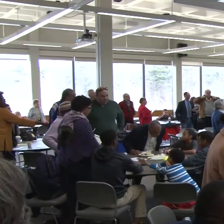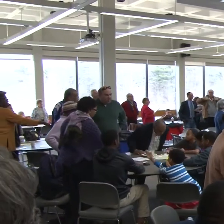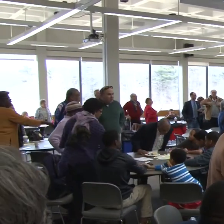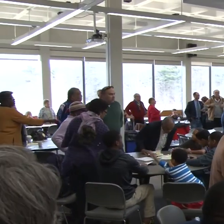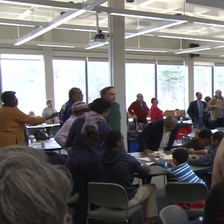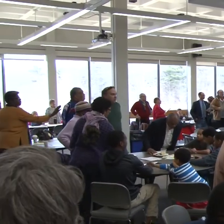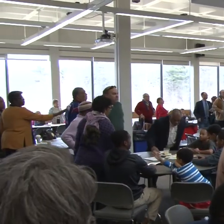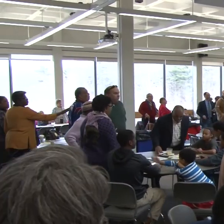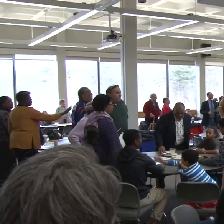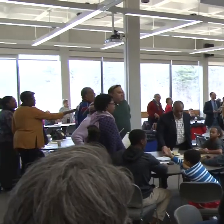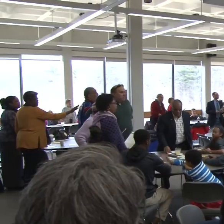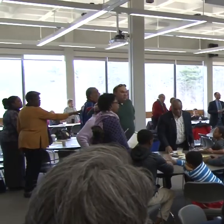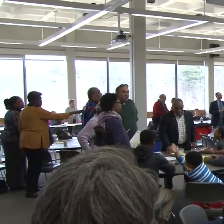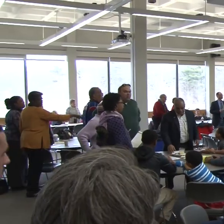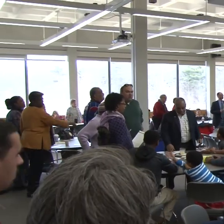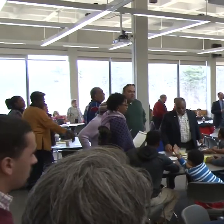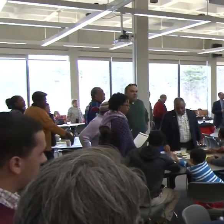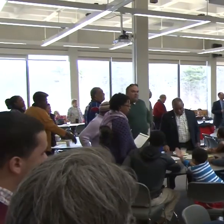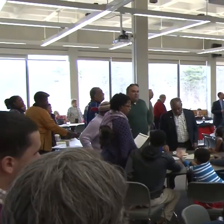shall